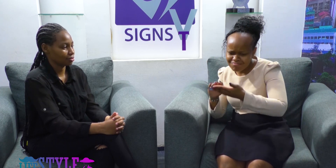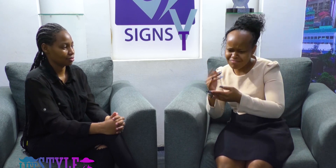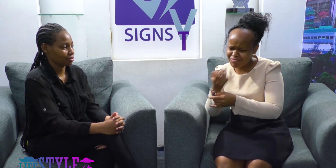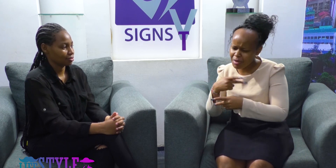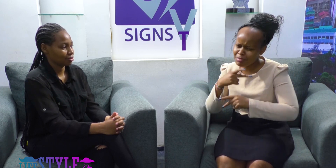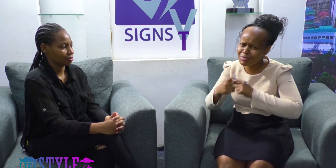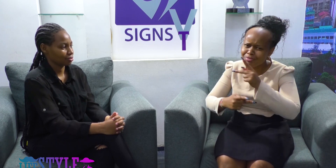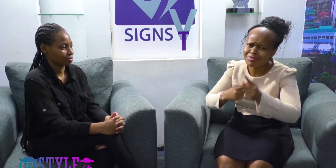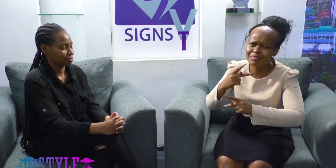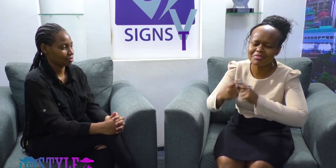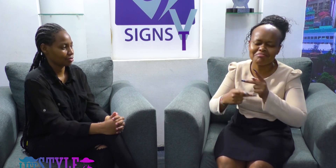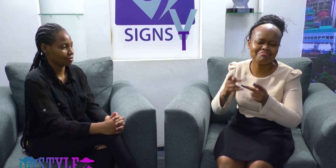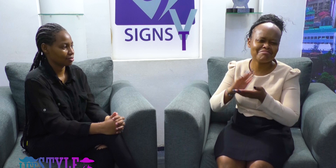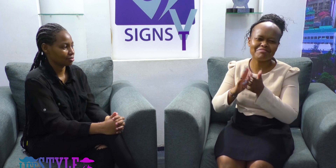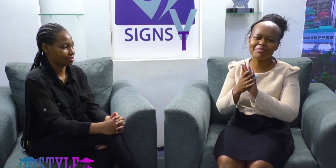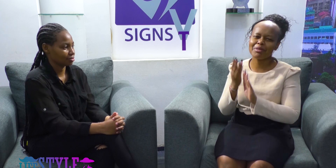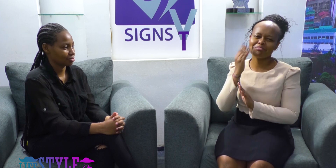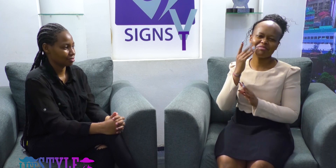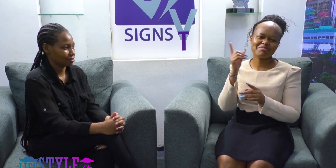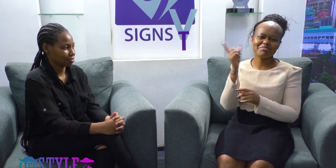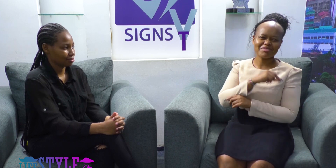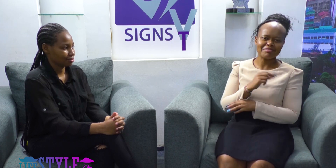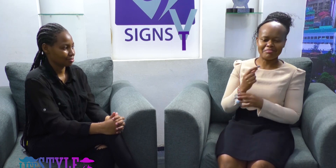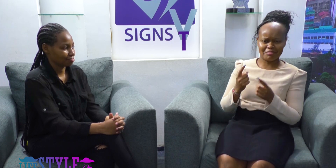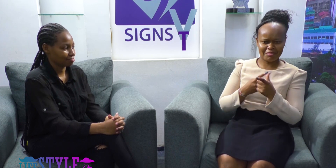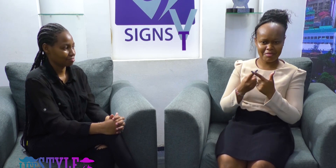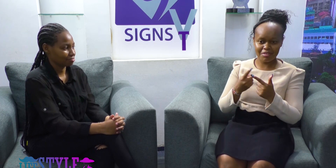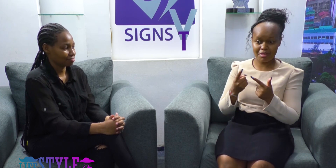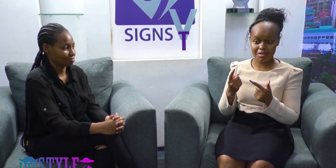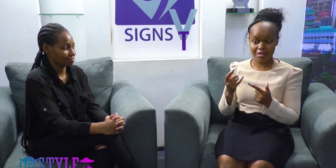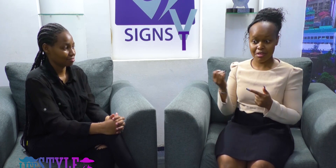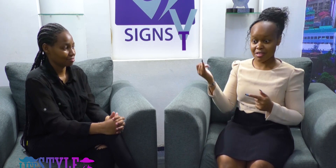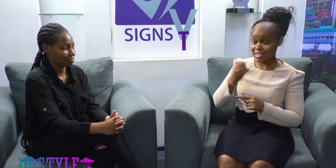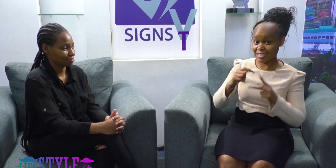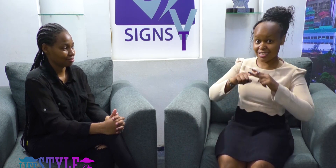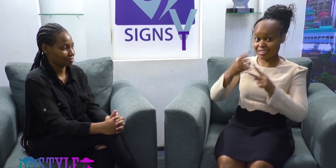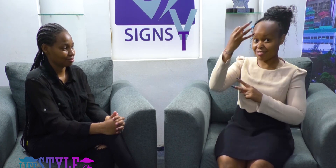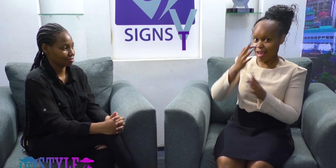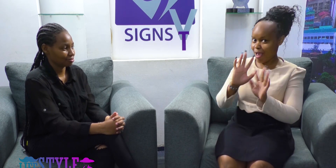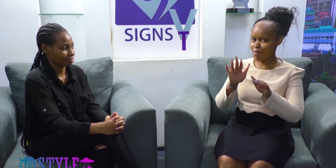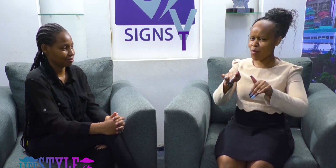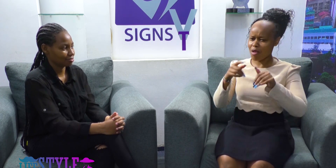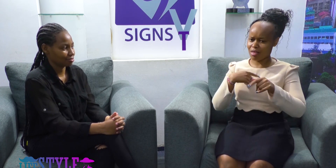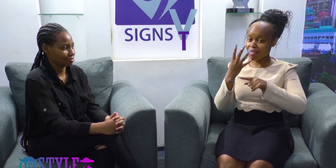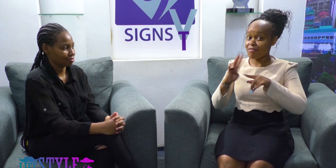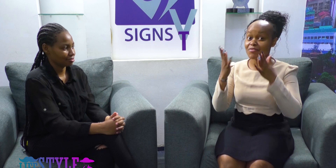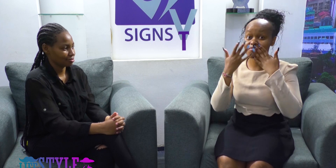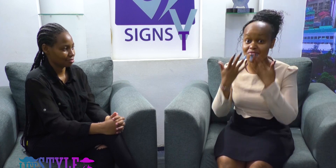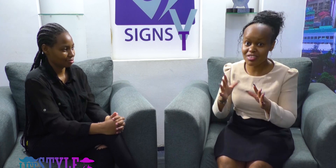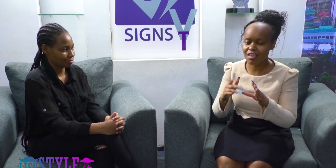of coloring, different styles of drawing, and I progressed slowly and I got the experience. So